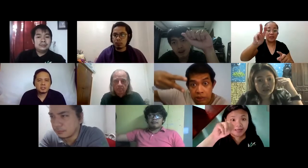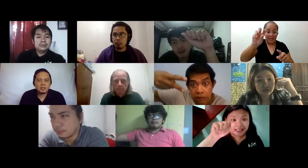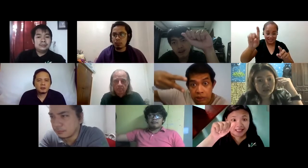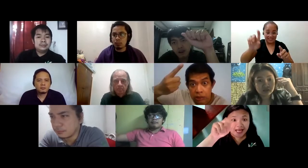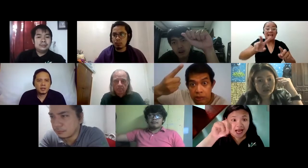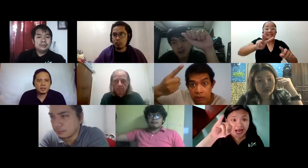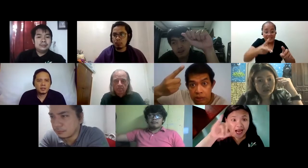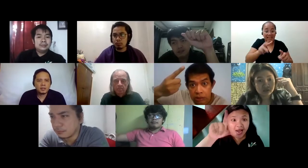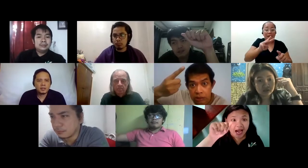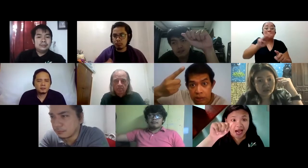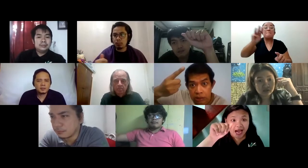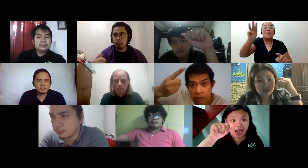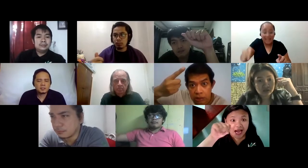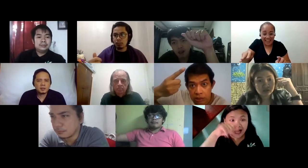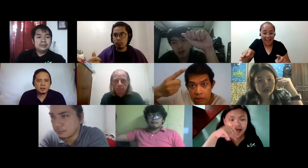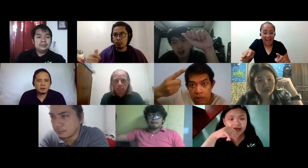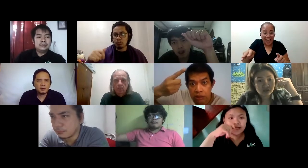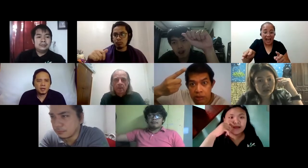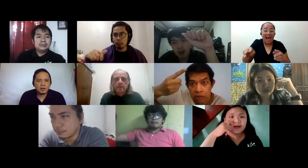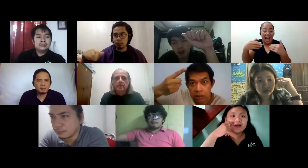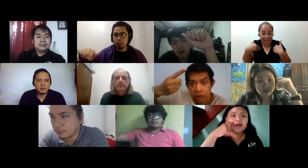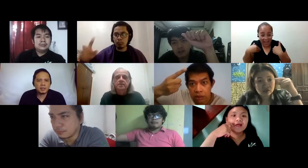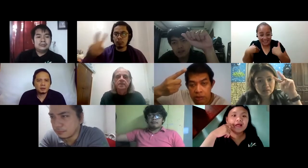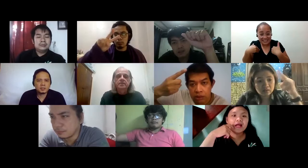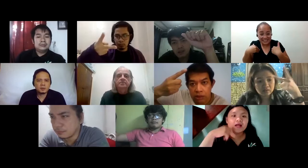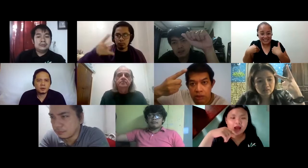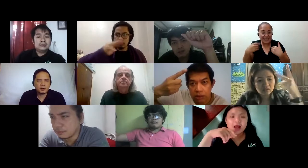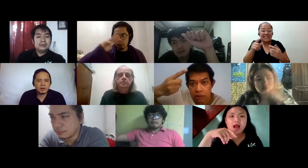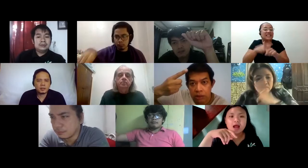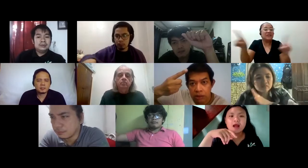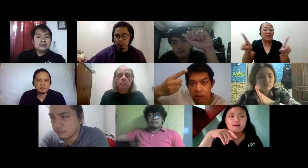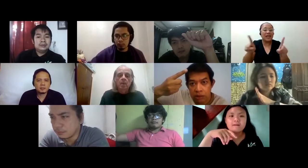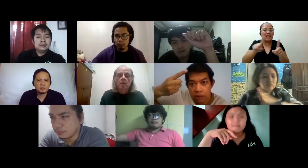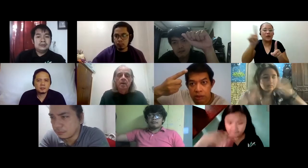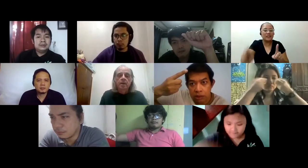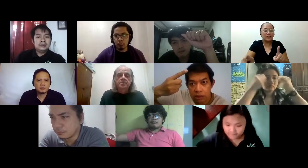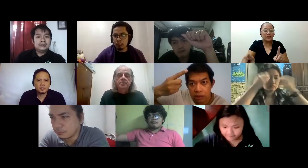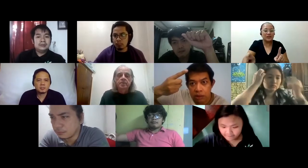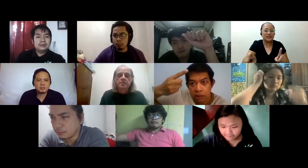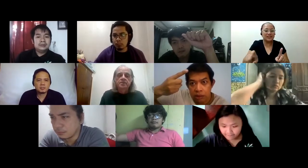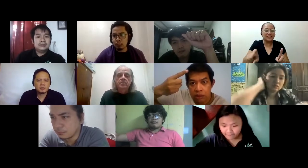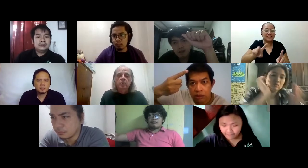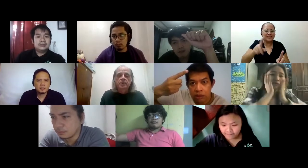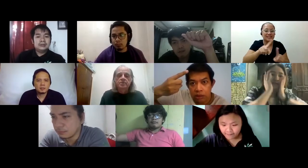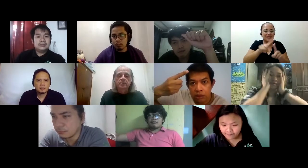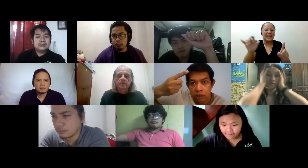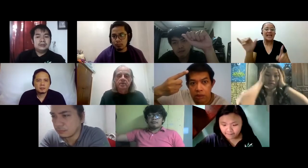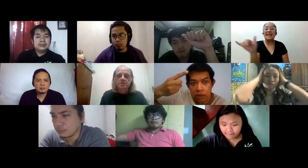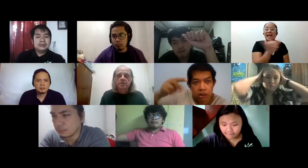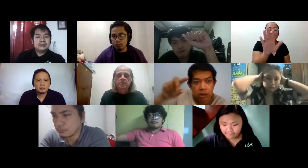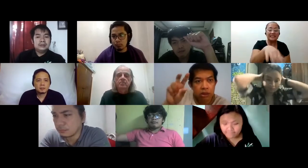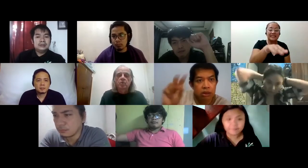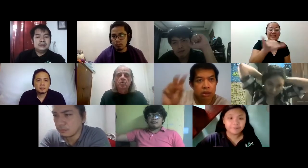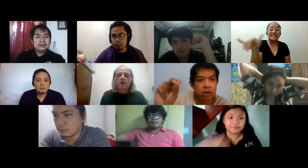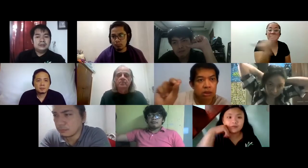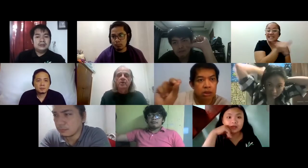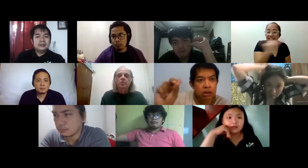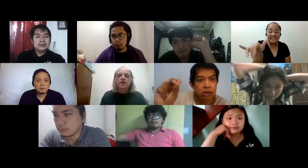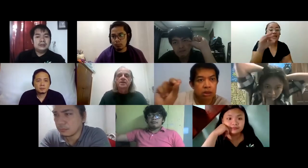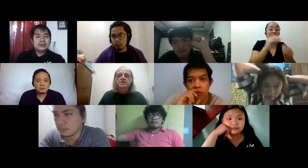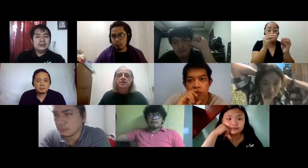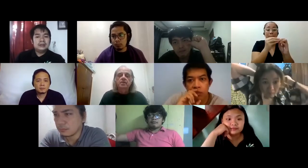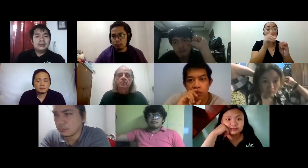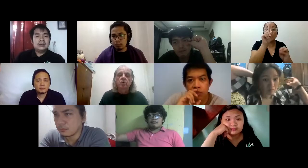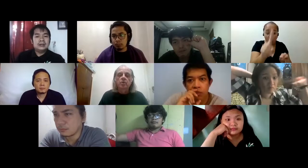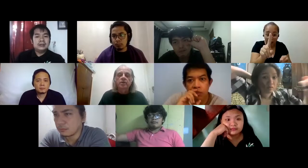They're just clarifying it if it's Yeah, Manila or somewhere else. So it's still the same question. It's still number 1, but